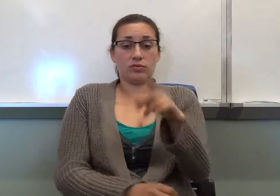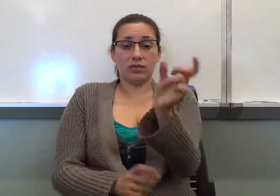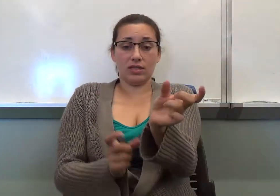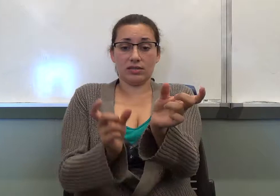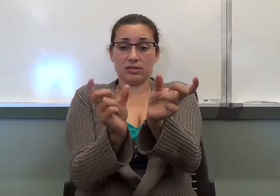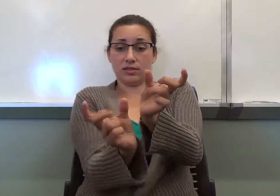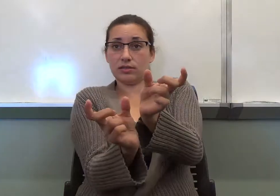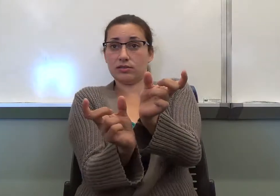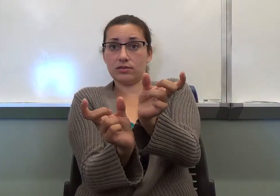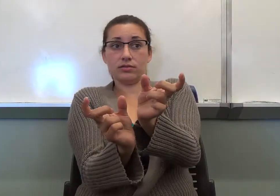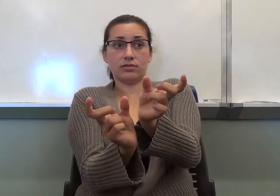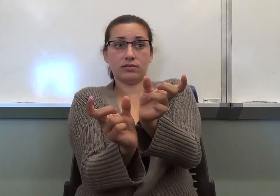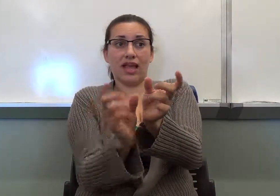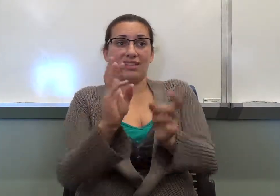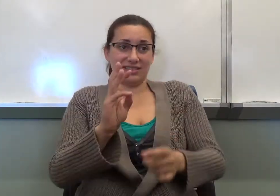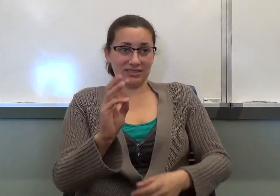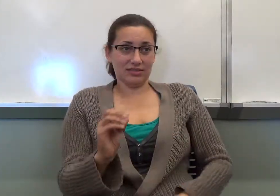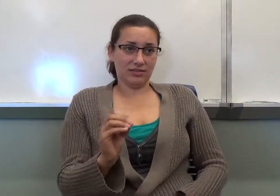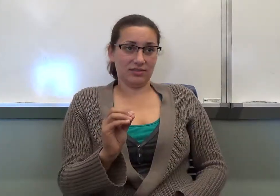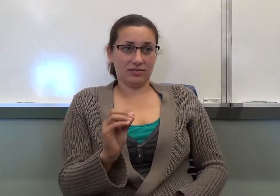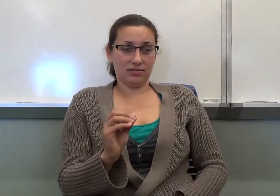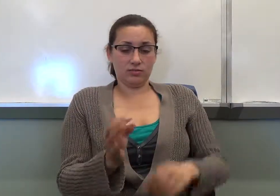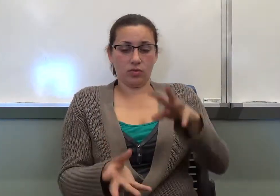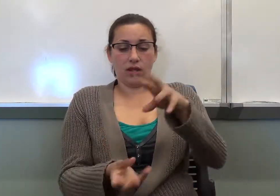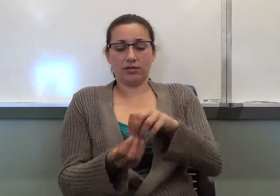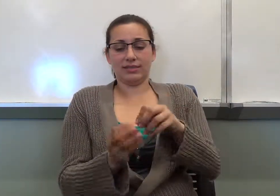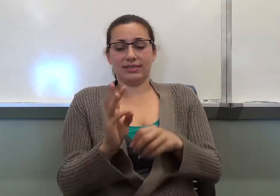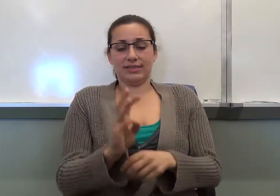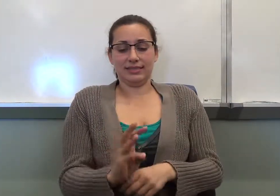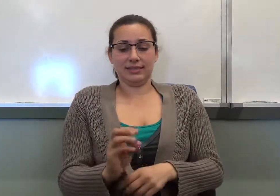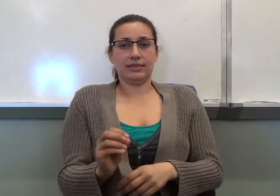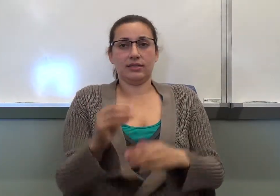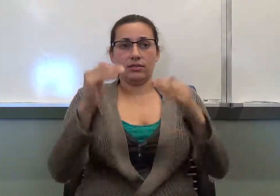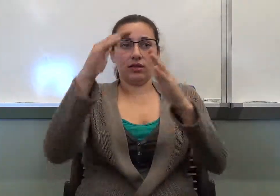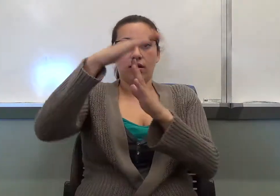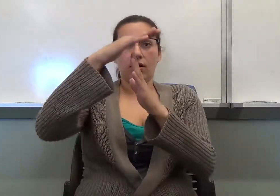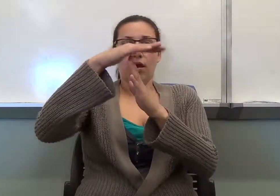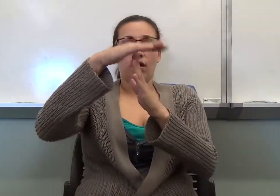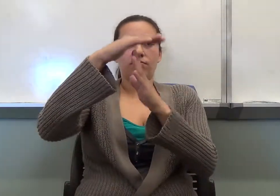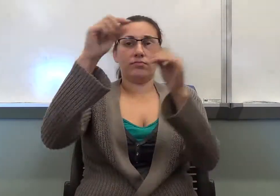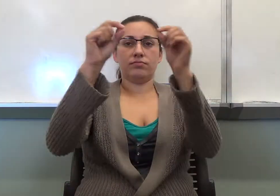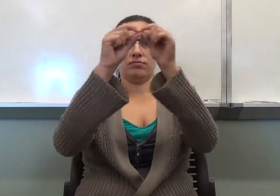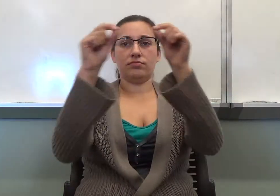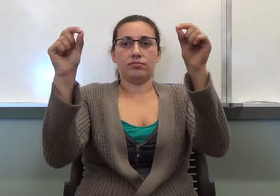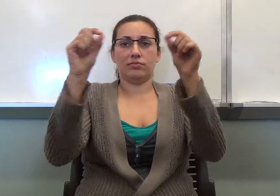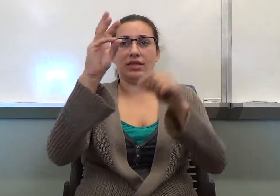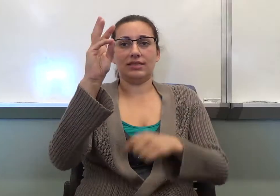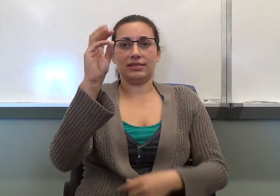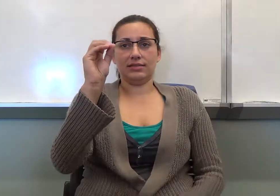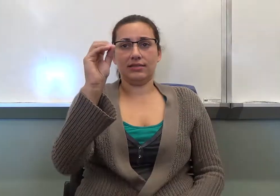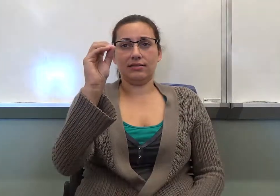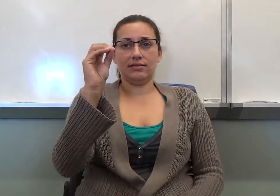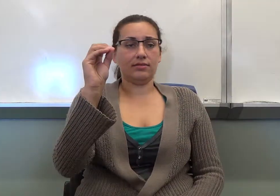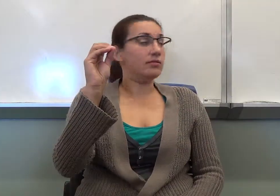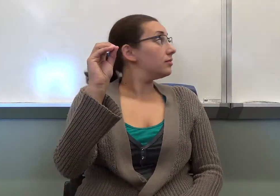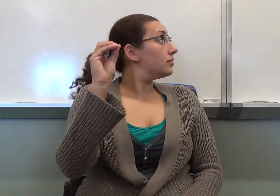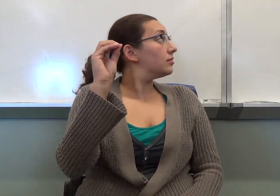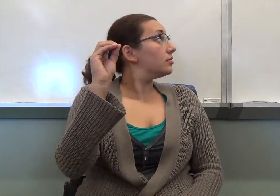one plus this one has to add to 60. Let's call it like that. Let's put double marks on that. Okay? So we do have everything,